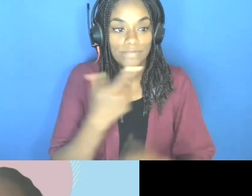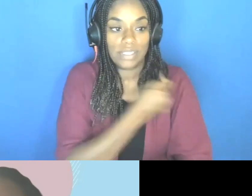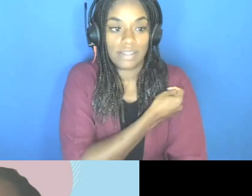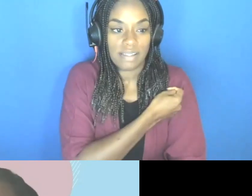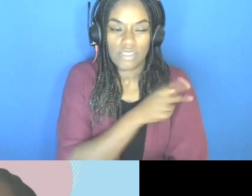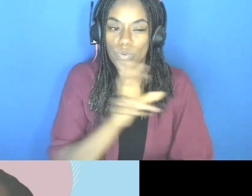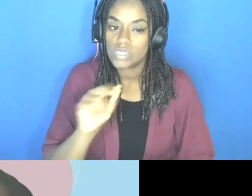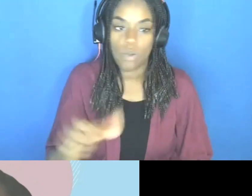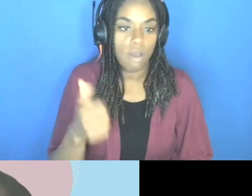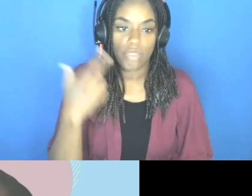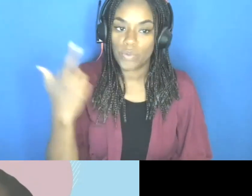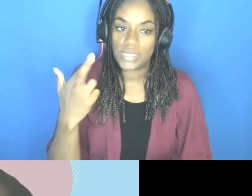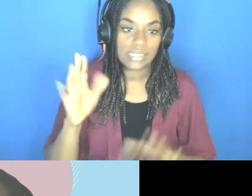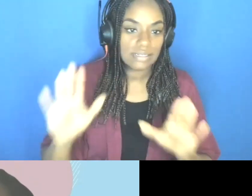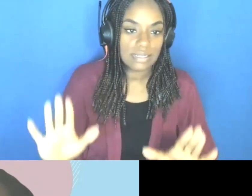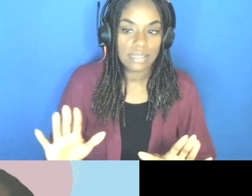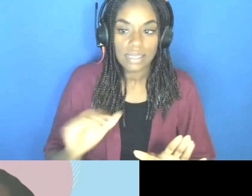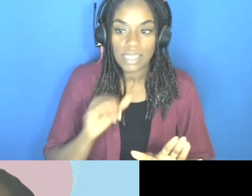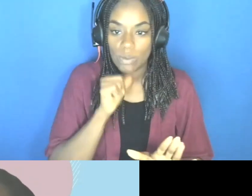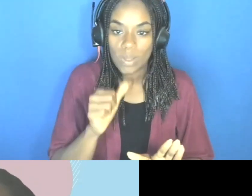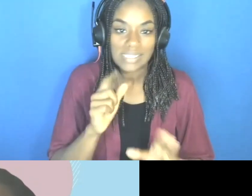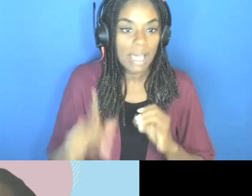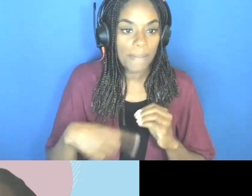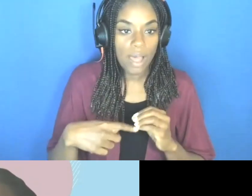reason. It wasn't an effort to,